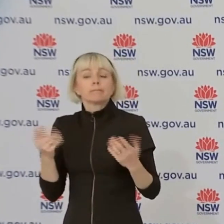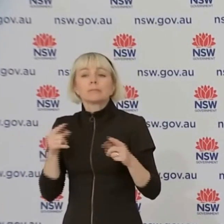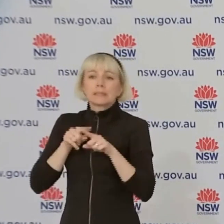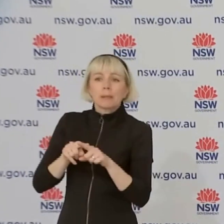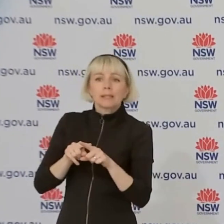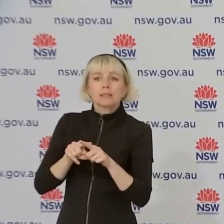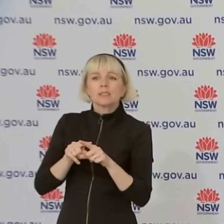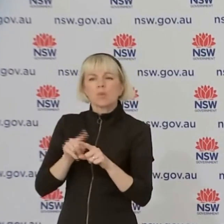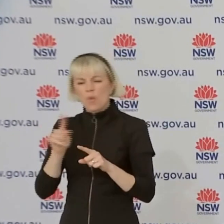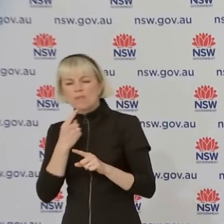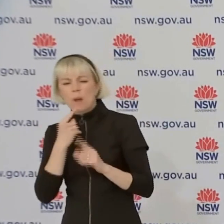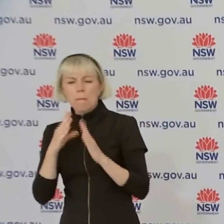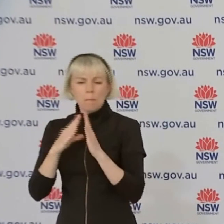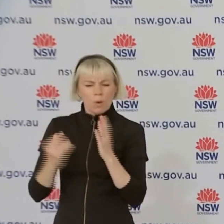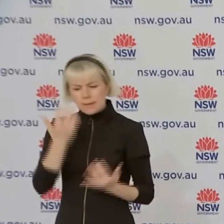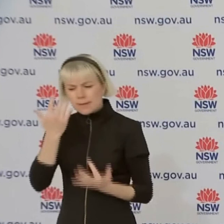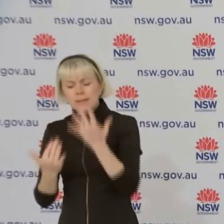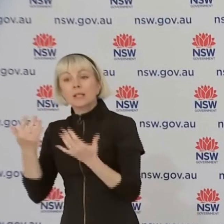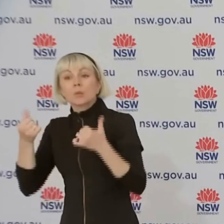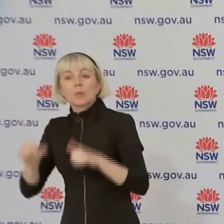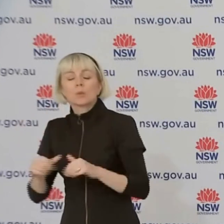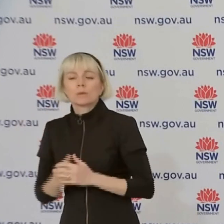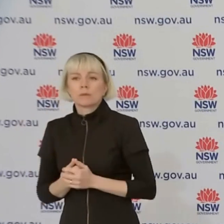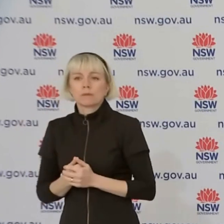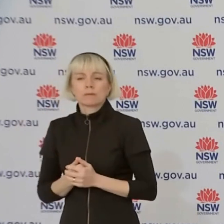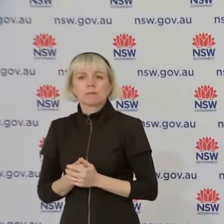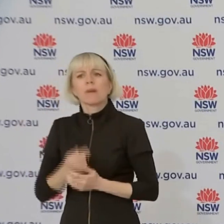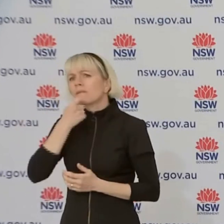that on today we would have more than 500 cases based